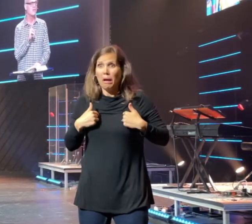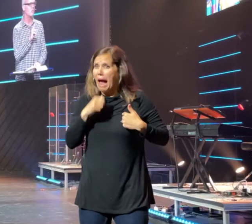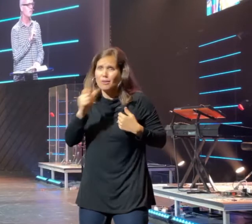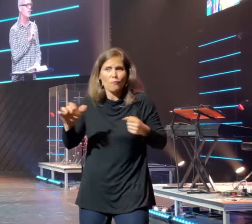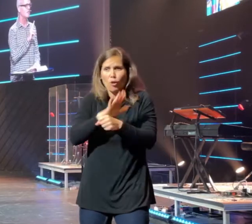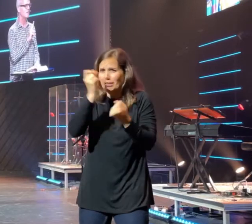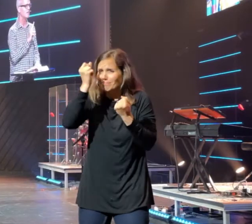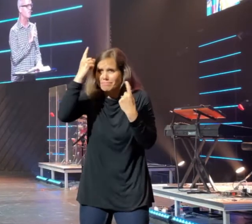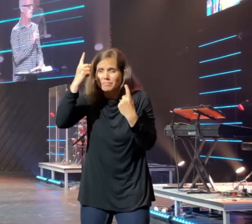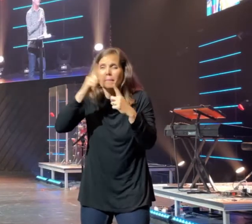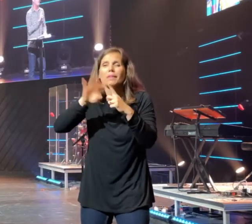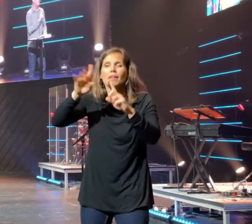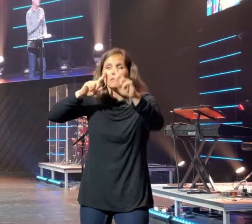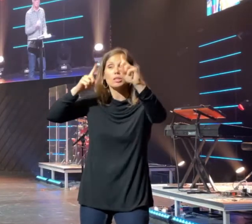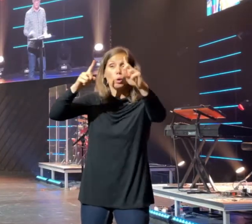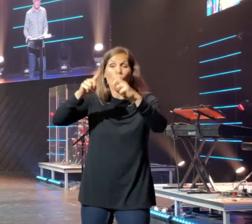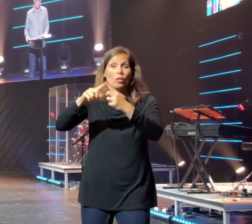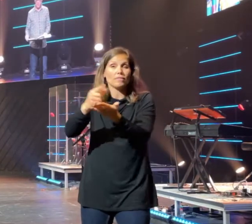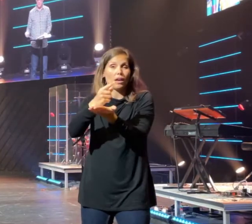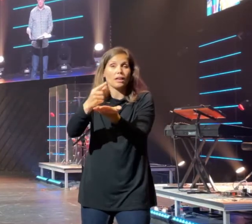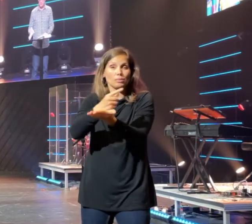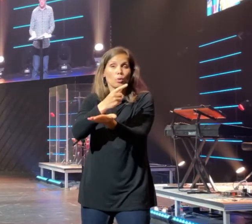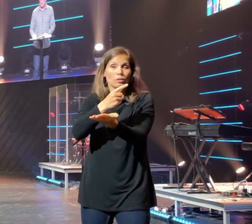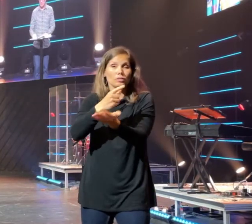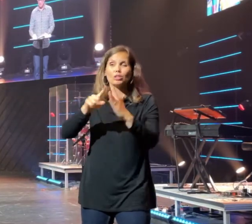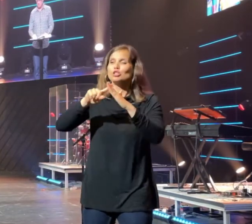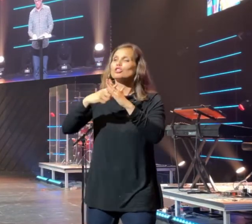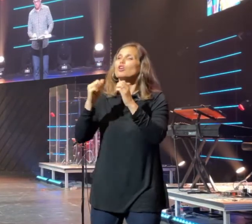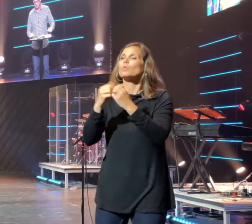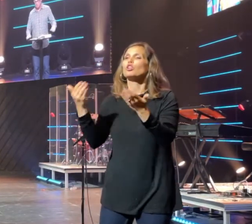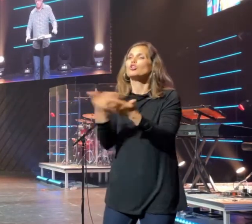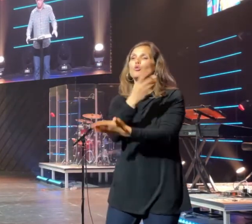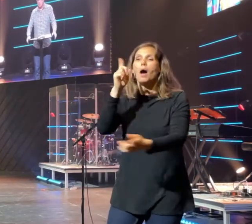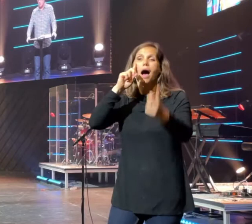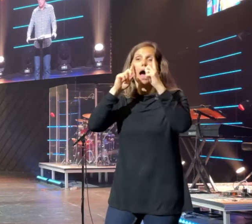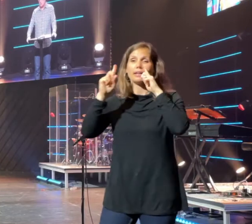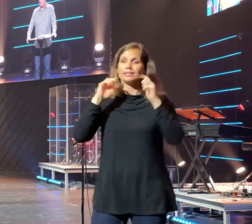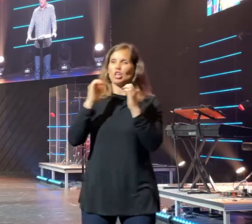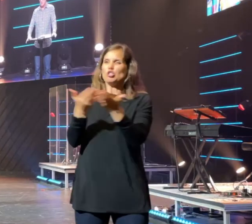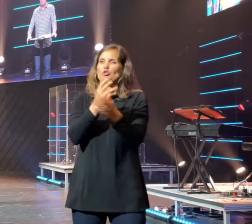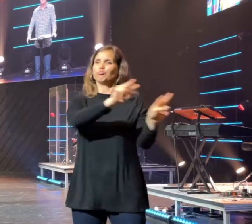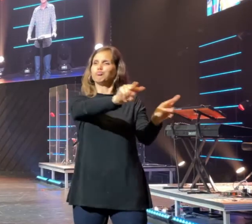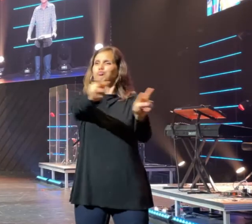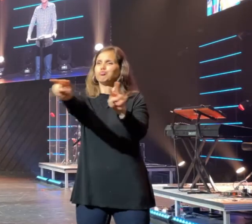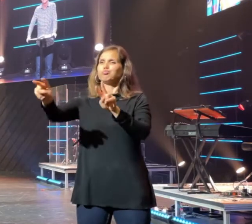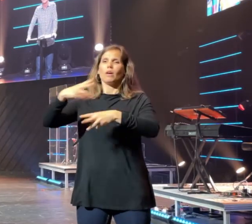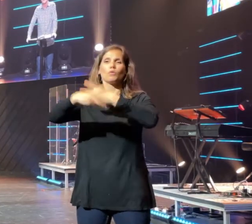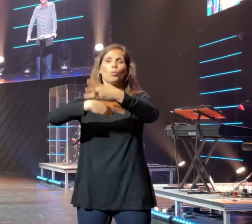This is where your faith is leading me. Starts with a new way of seeing. Secondly, Paul says, this new